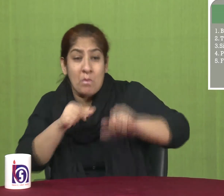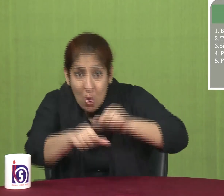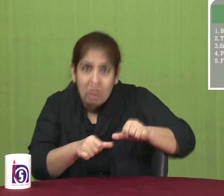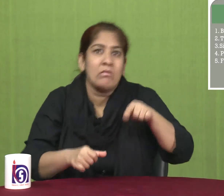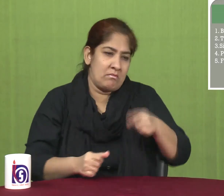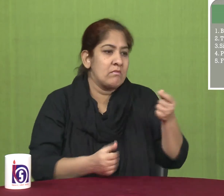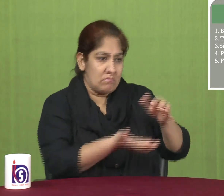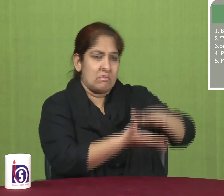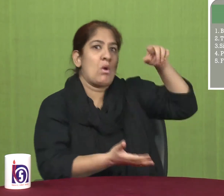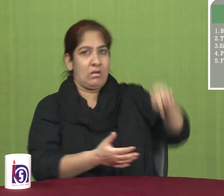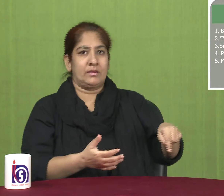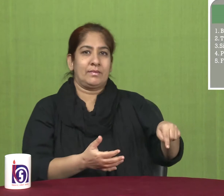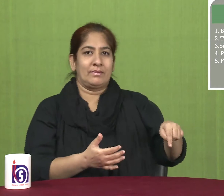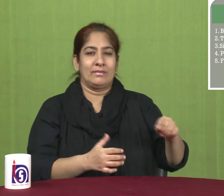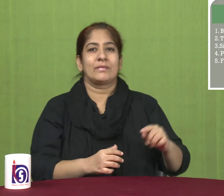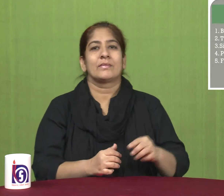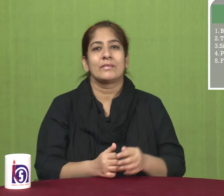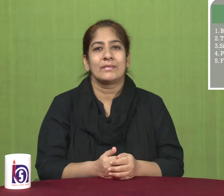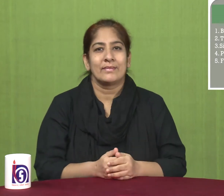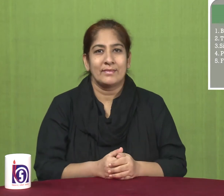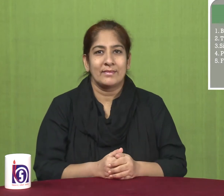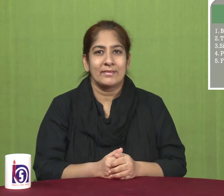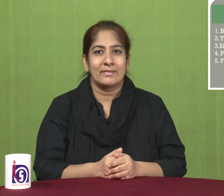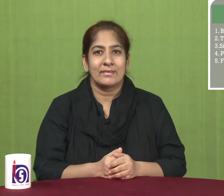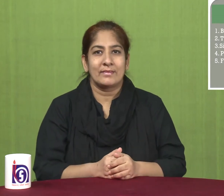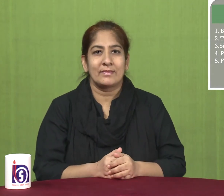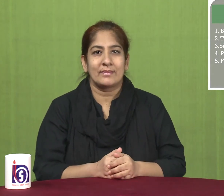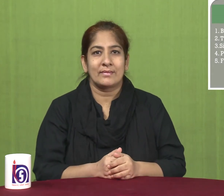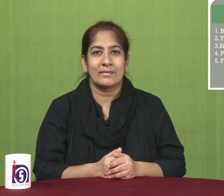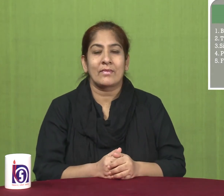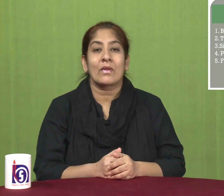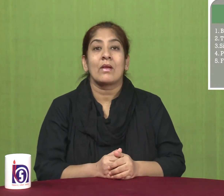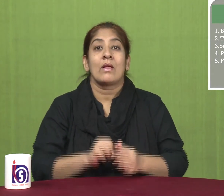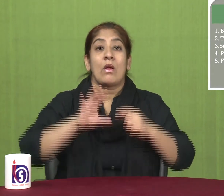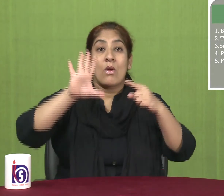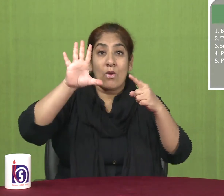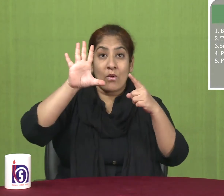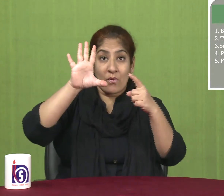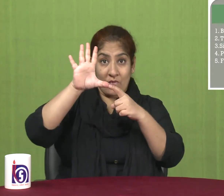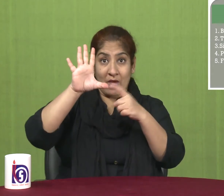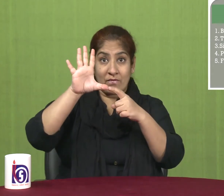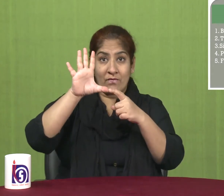for your long-term vision and long-term productivity. The fifth important factor